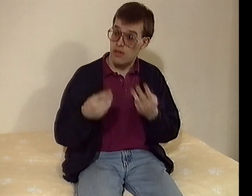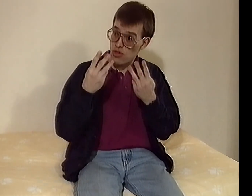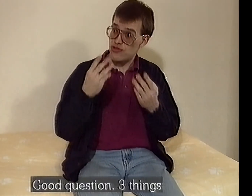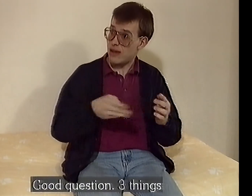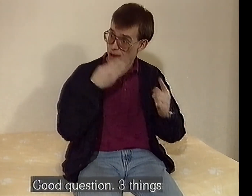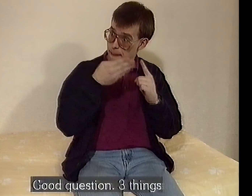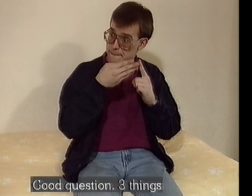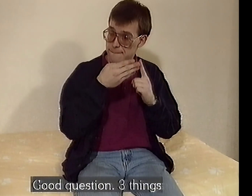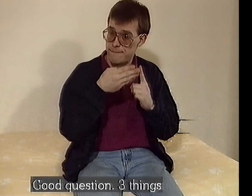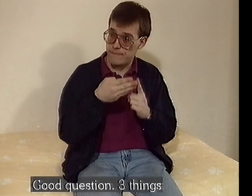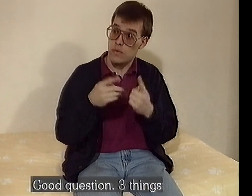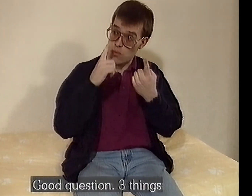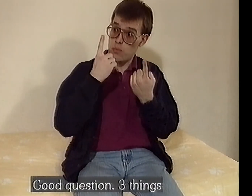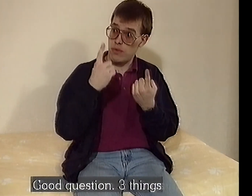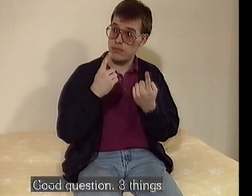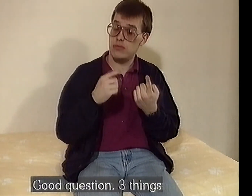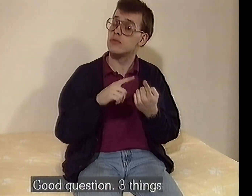Good question. 3 things.